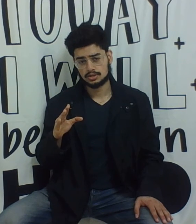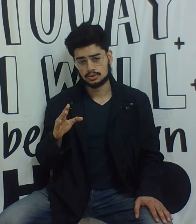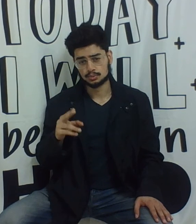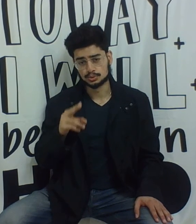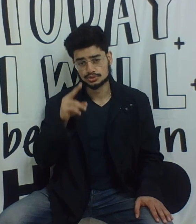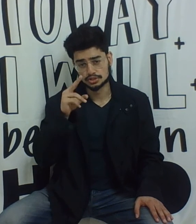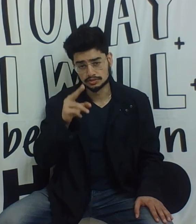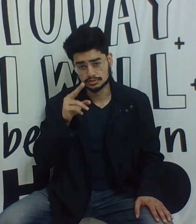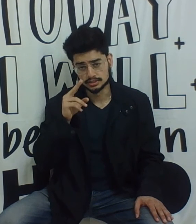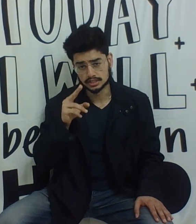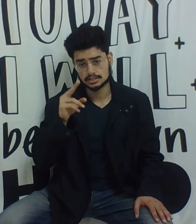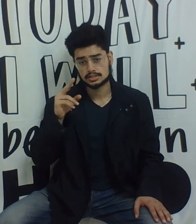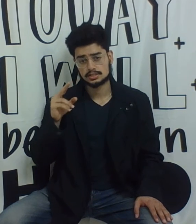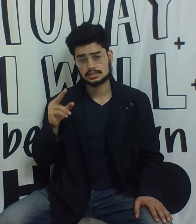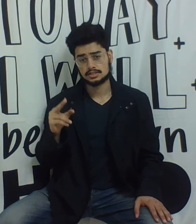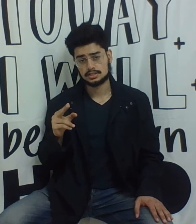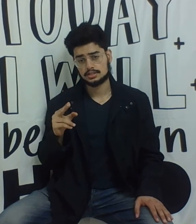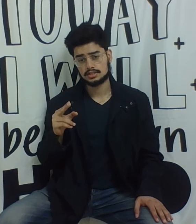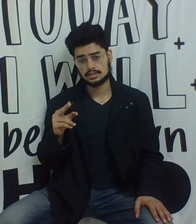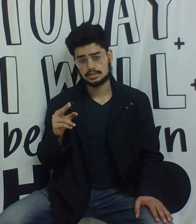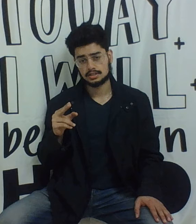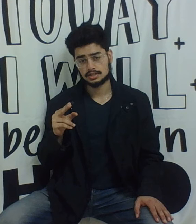will you study for the test?